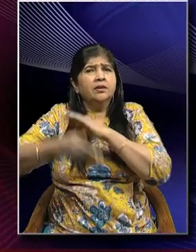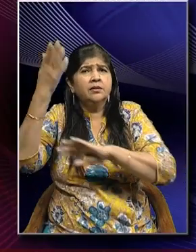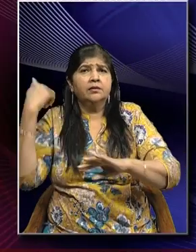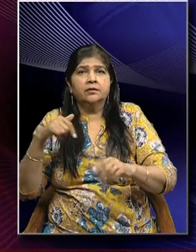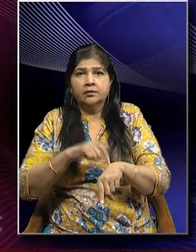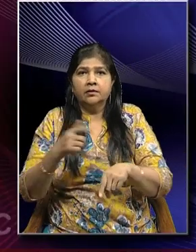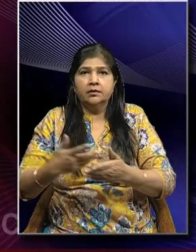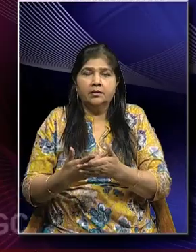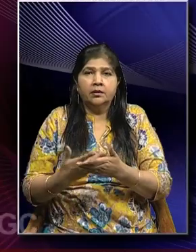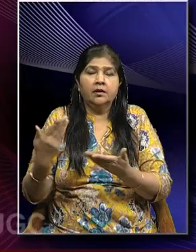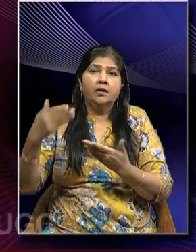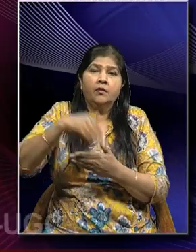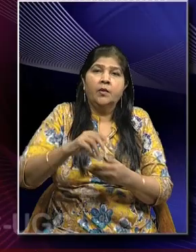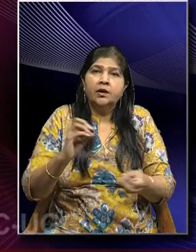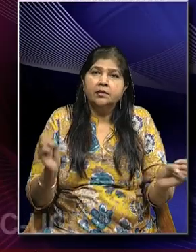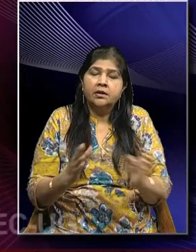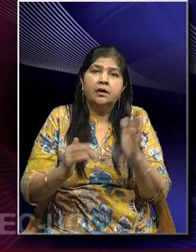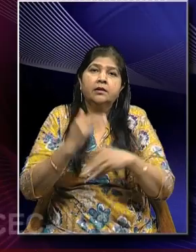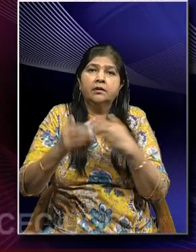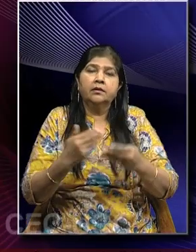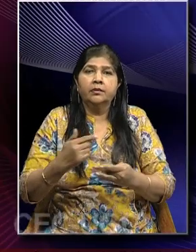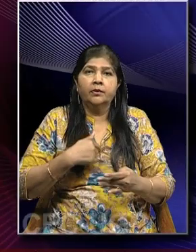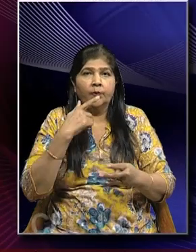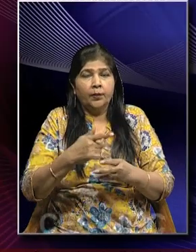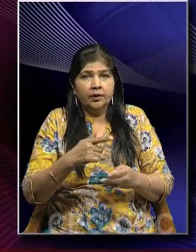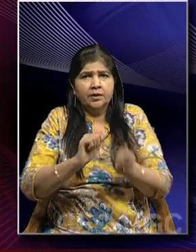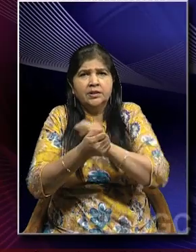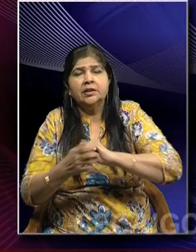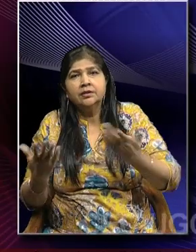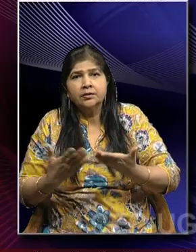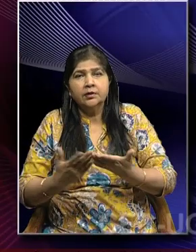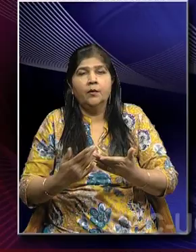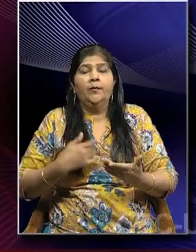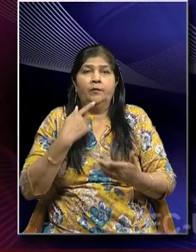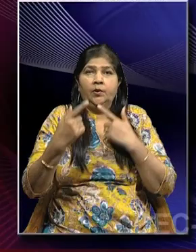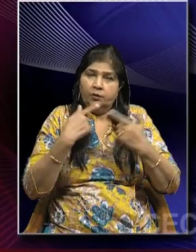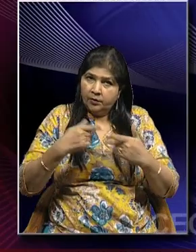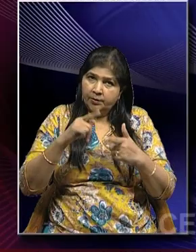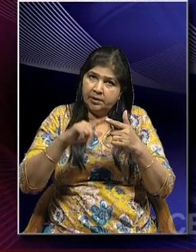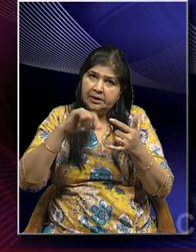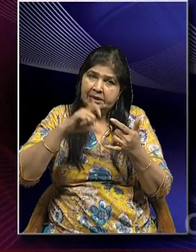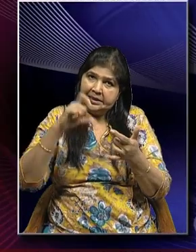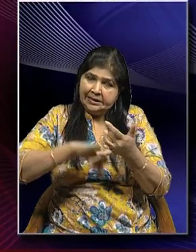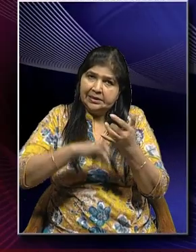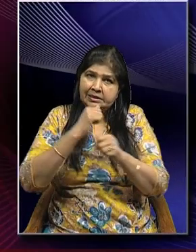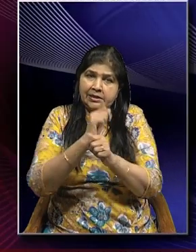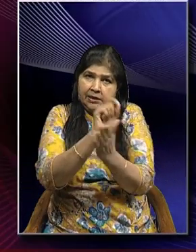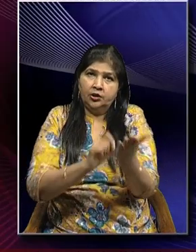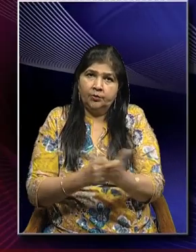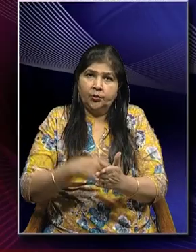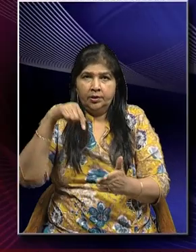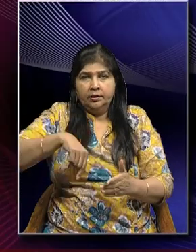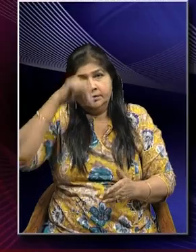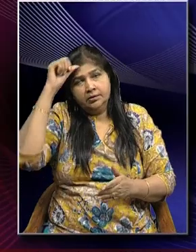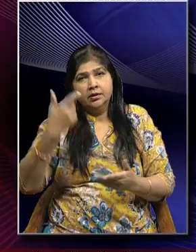it, the way it has evolved. And when we talk about ESG reporting in India, there is a synonym